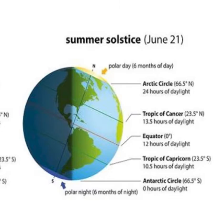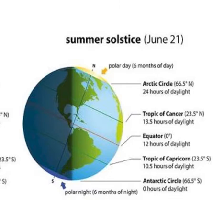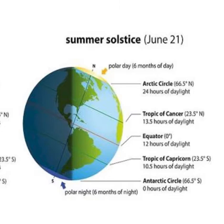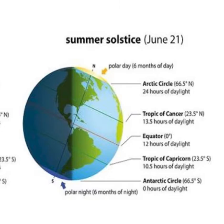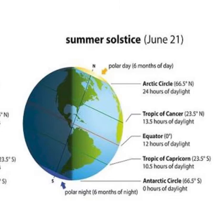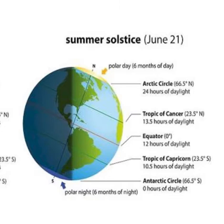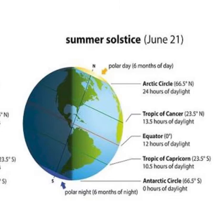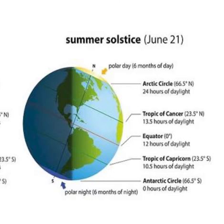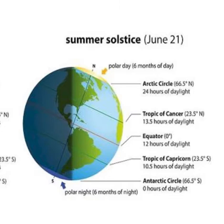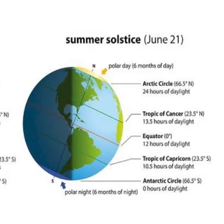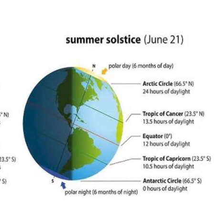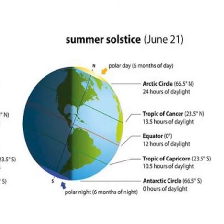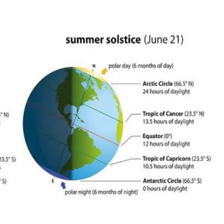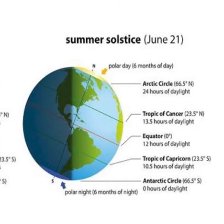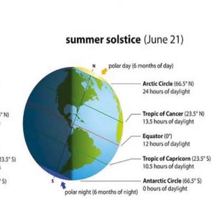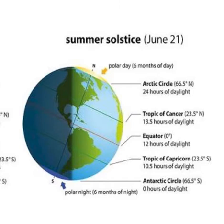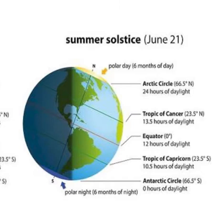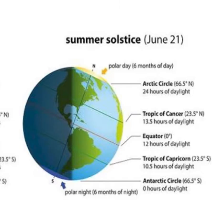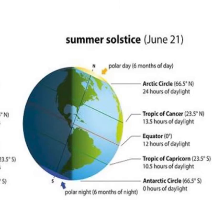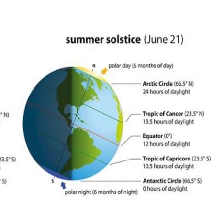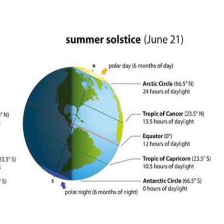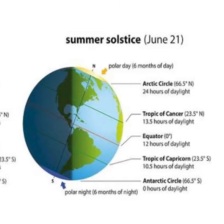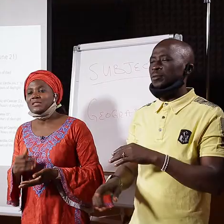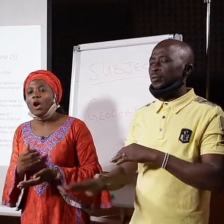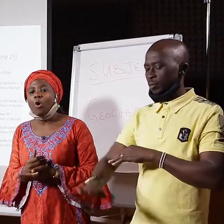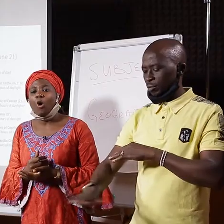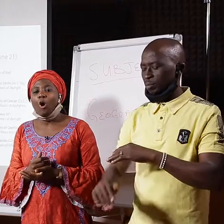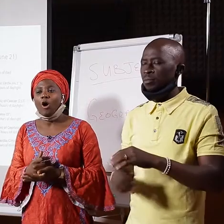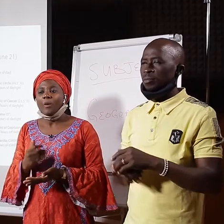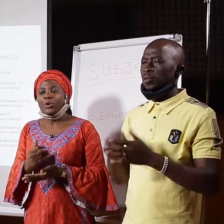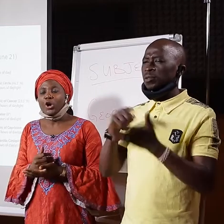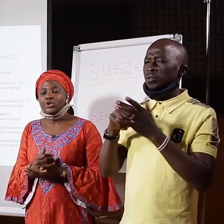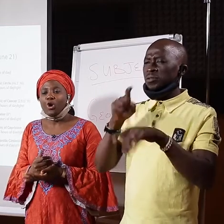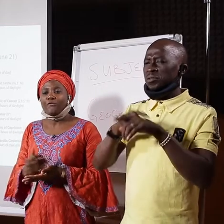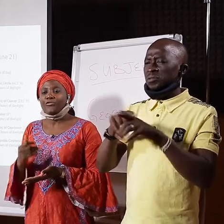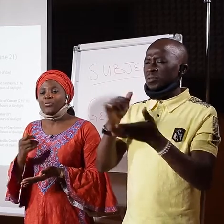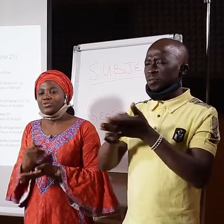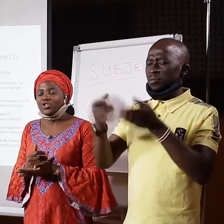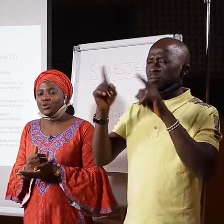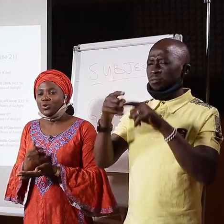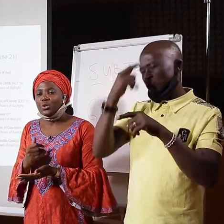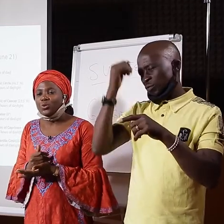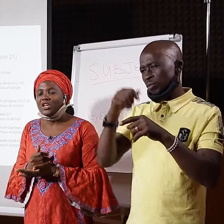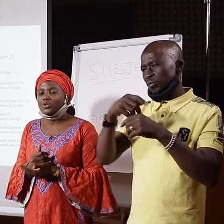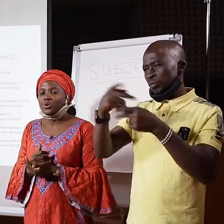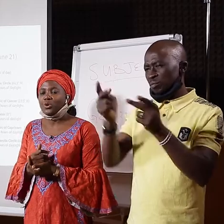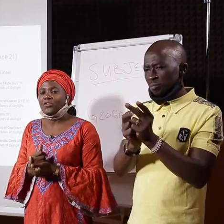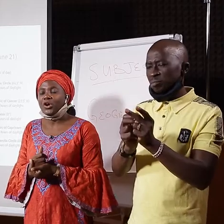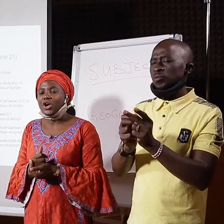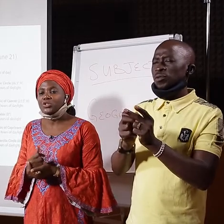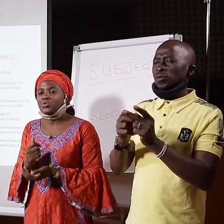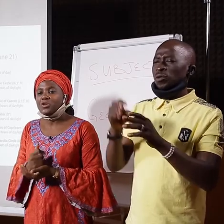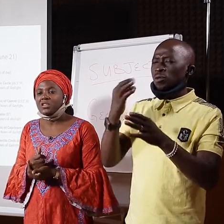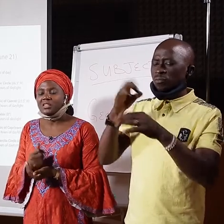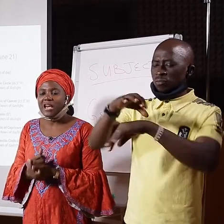90 degrees south at the bottom. So these are time differences that occur because of the position or the location of